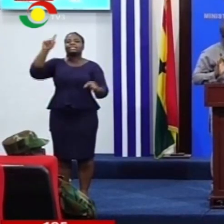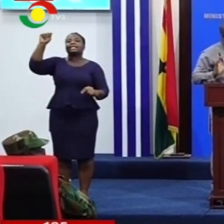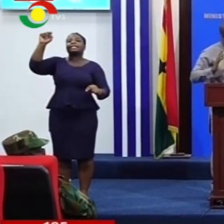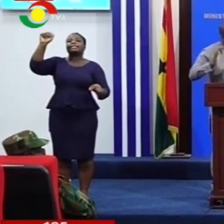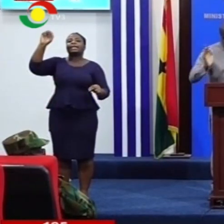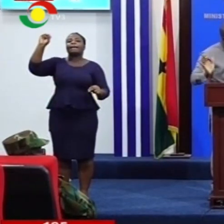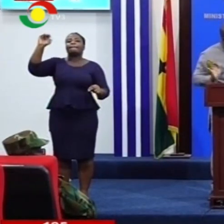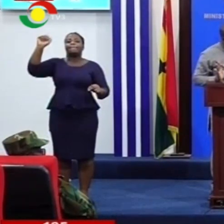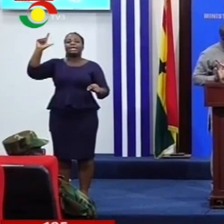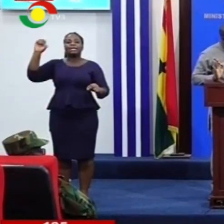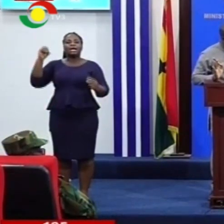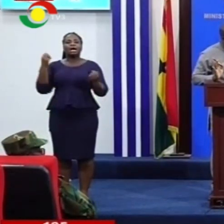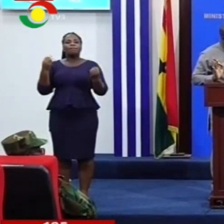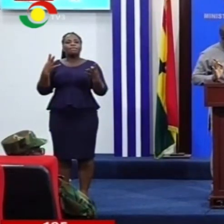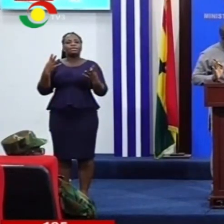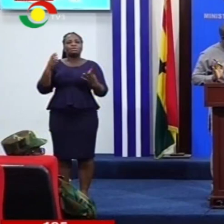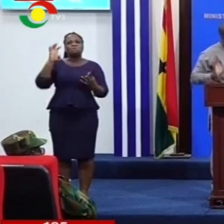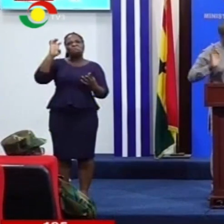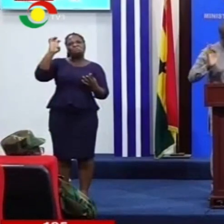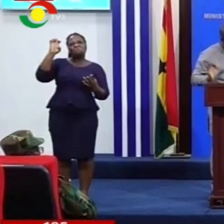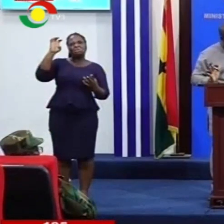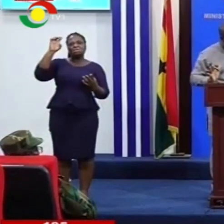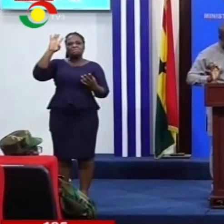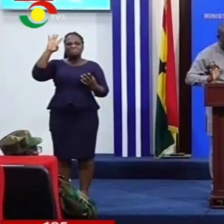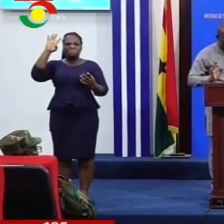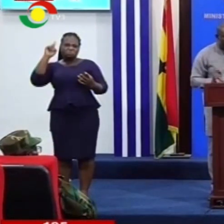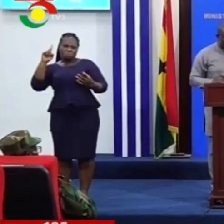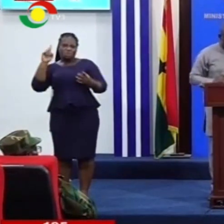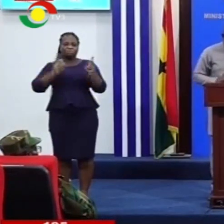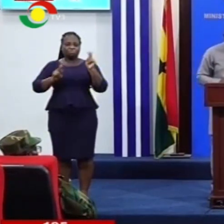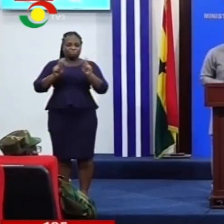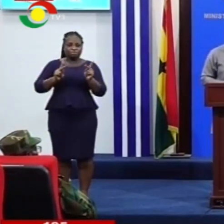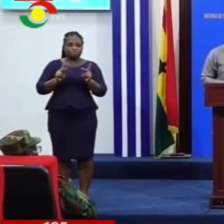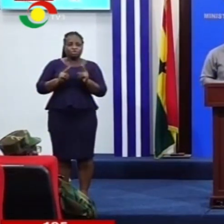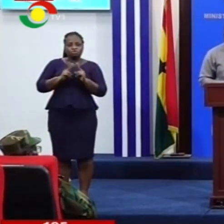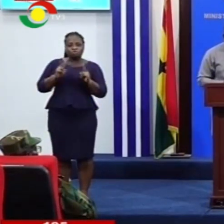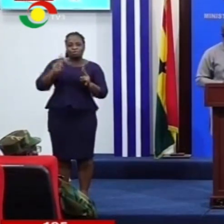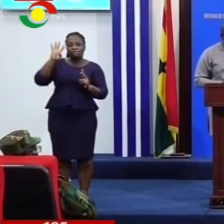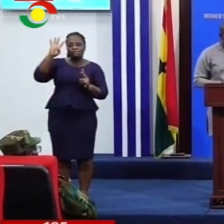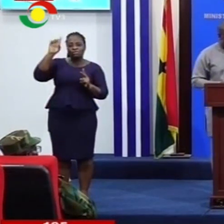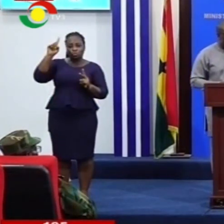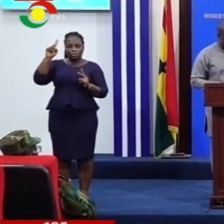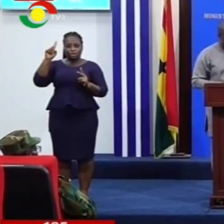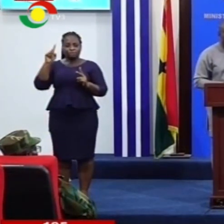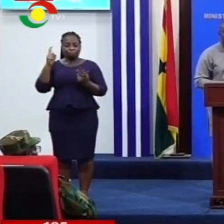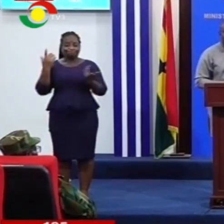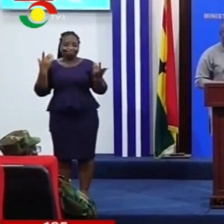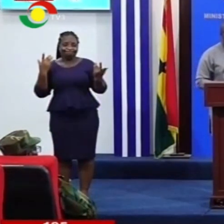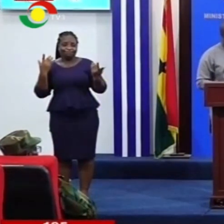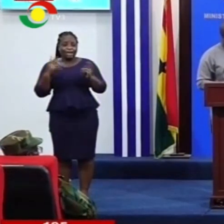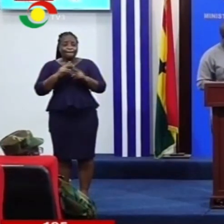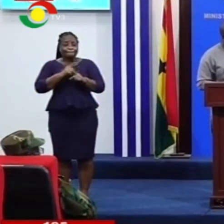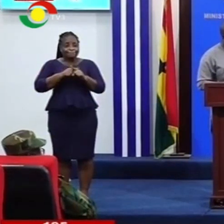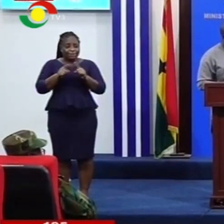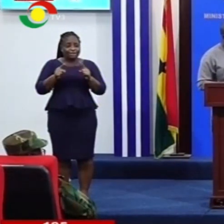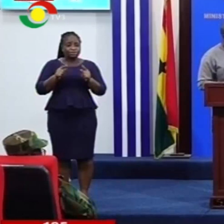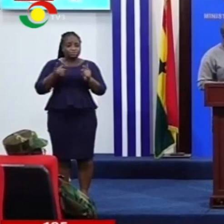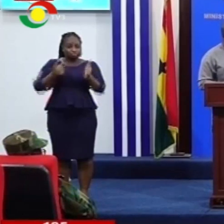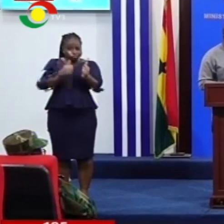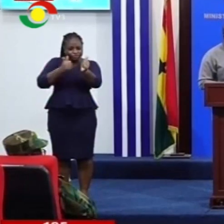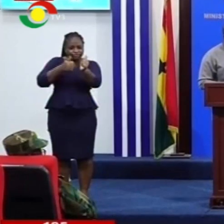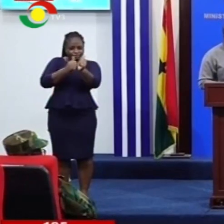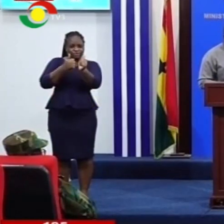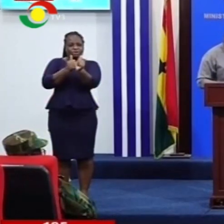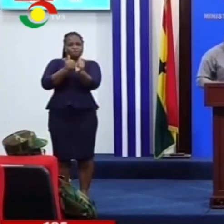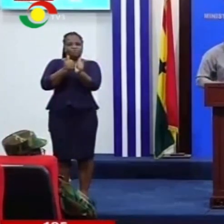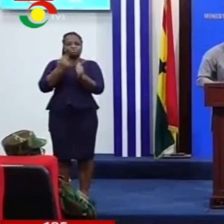Tamale. Yes. How many were they? About 41. They about 41 negative. Of them. So we take notice of that one. Yes. But they will be followed up